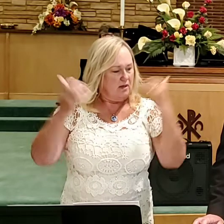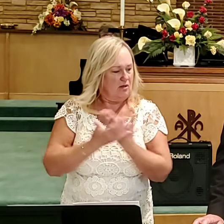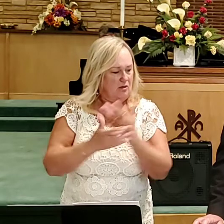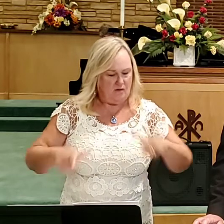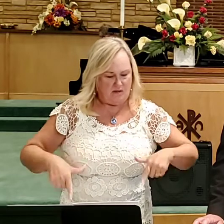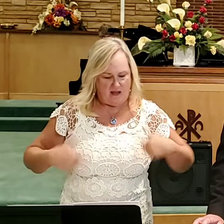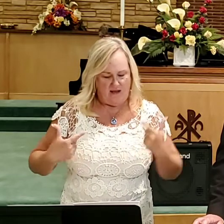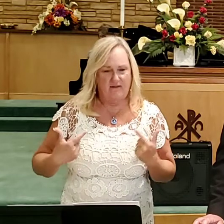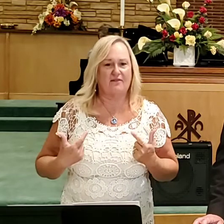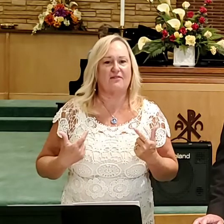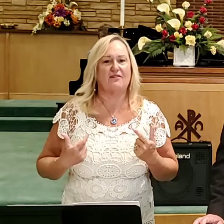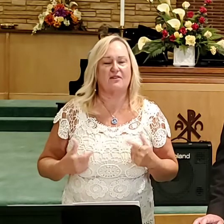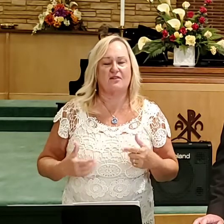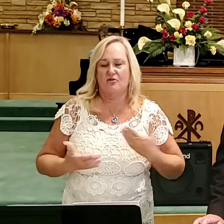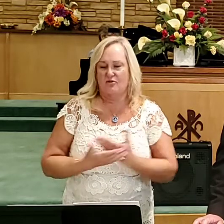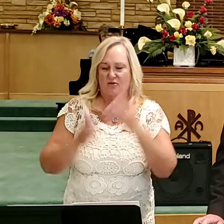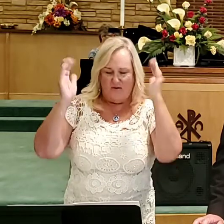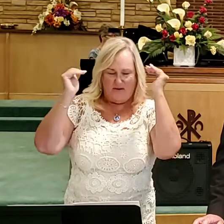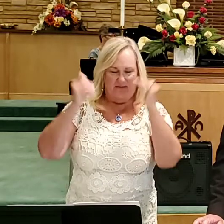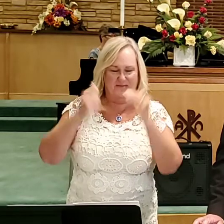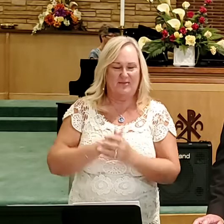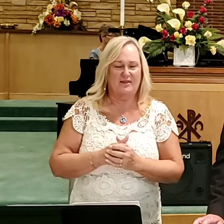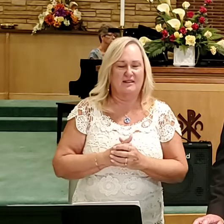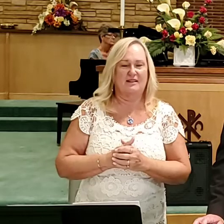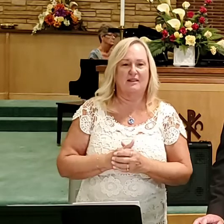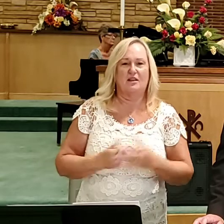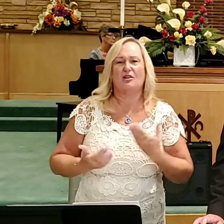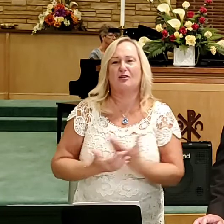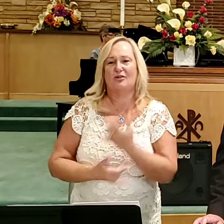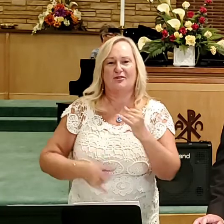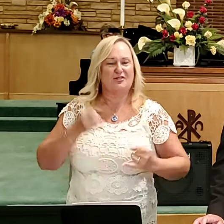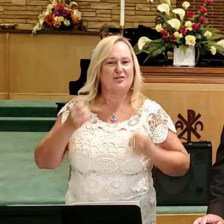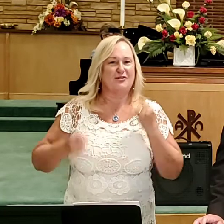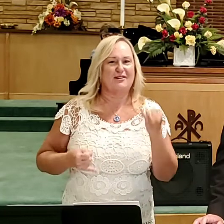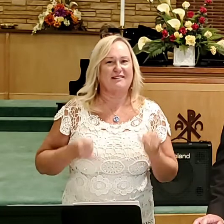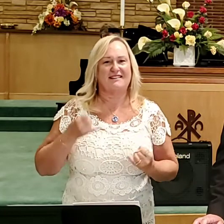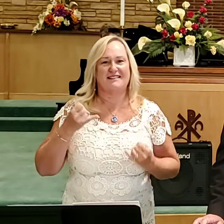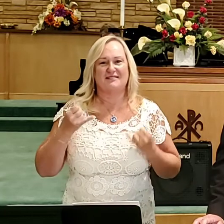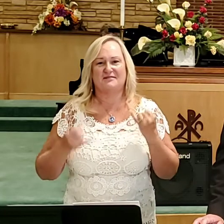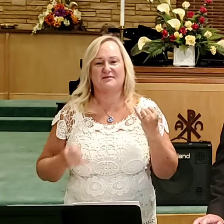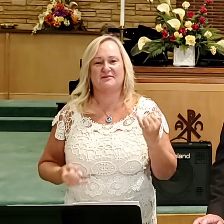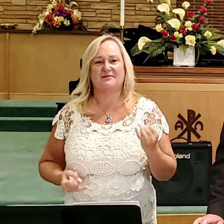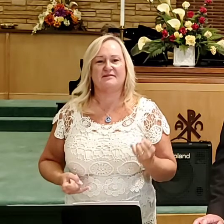life, new hope, and new joy.